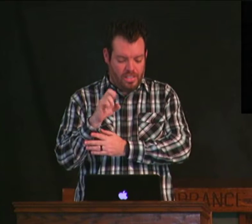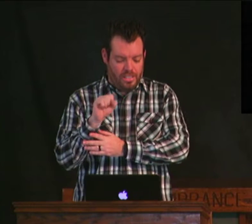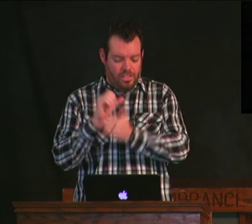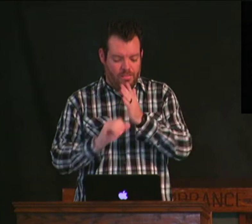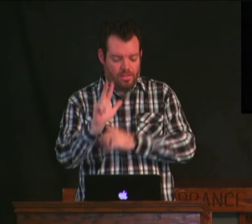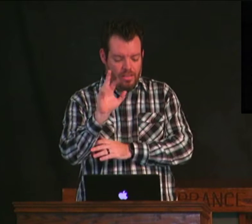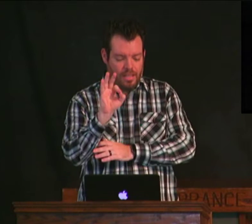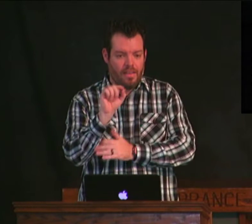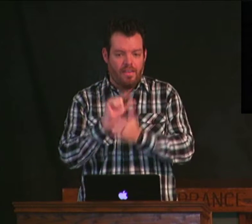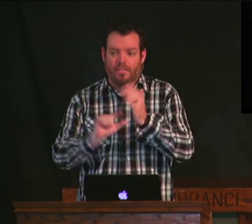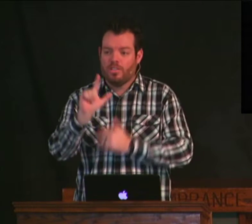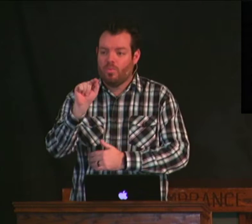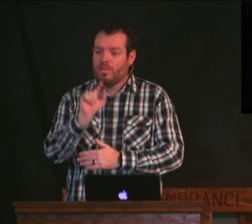Genesis chapter 39, verse 20 to